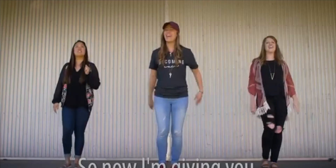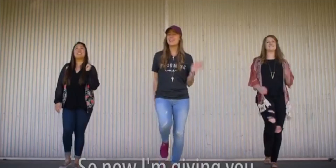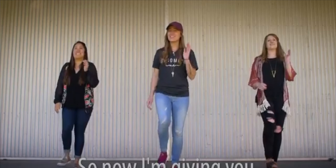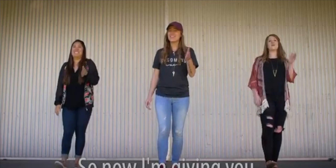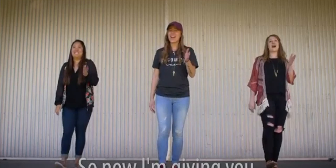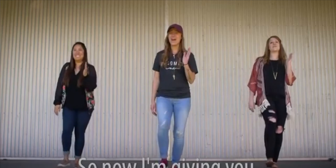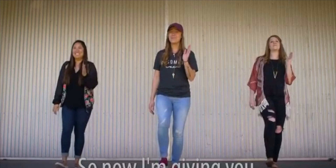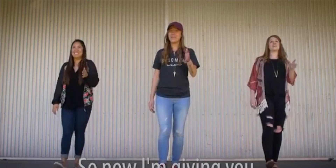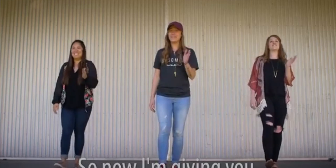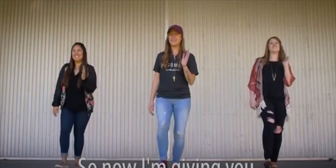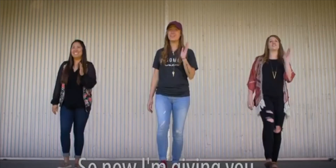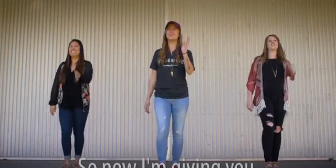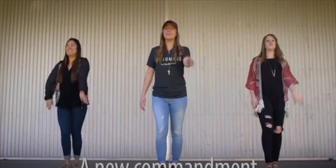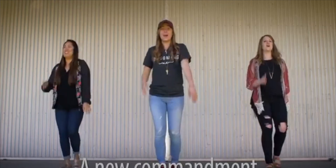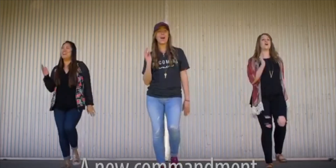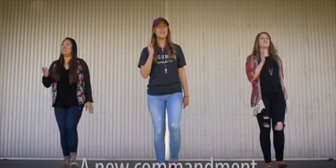So now I'm giving you a new